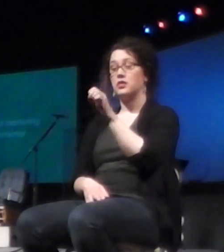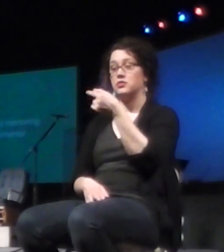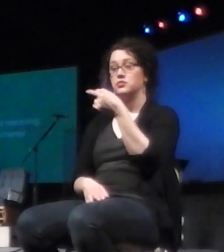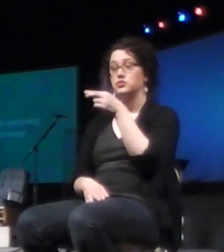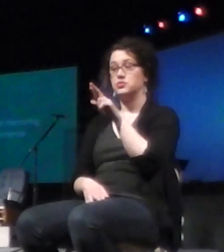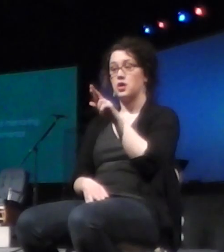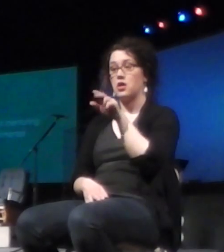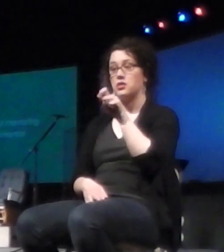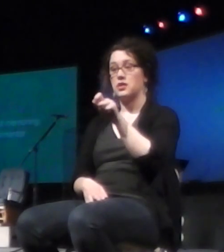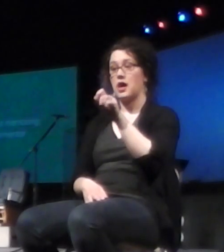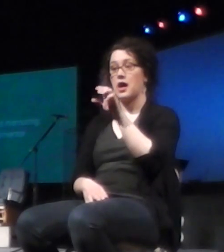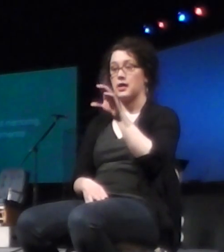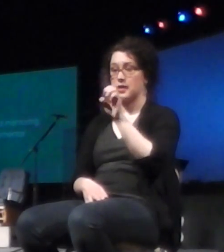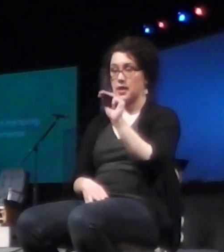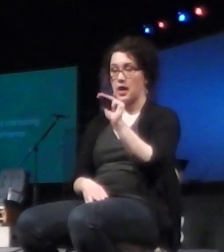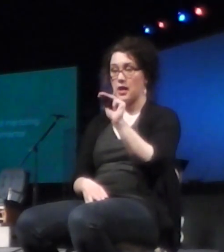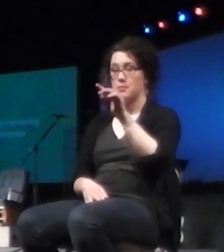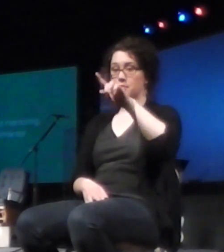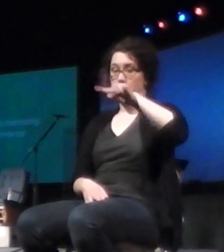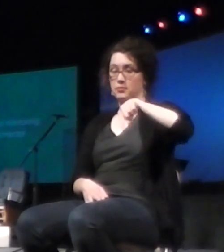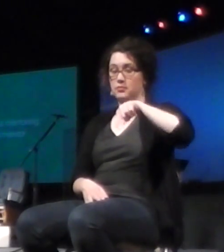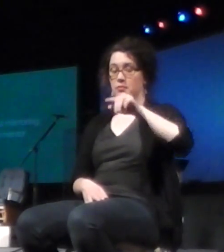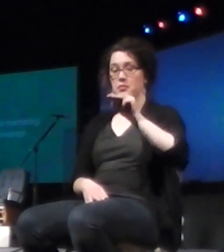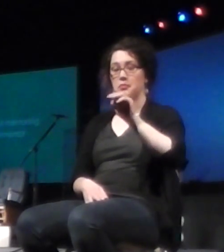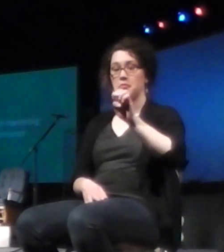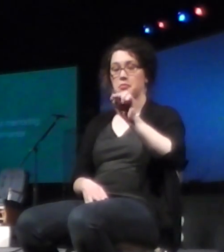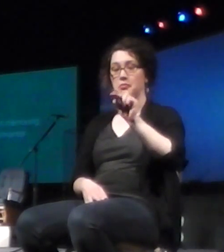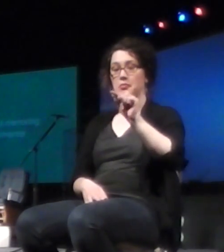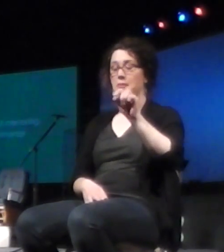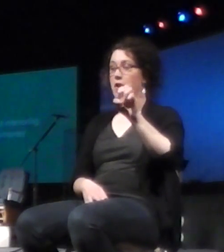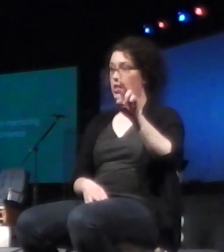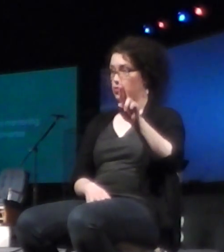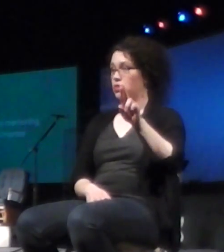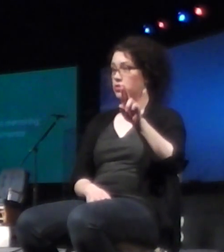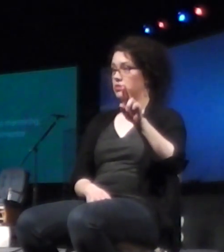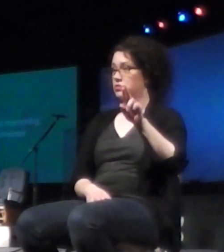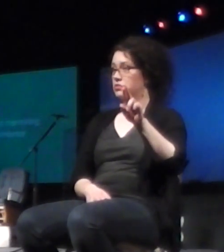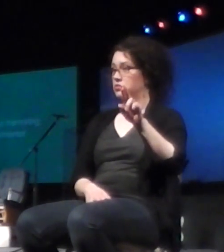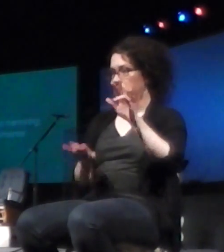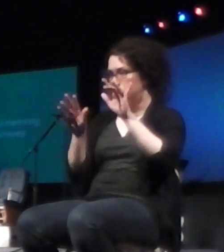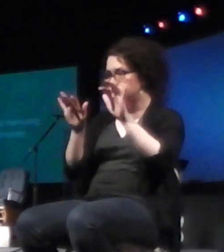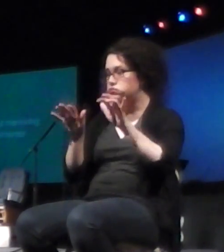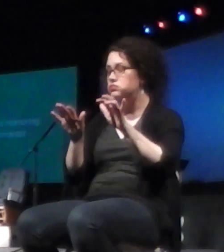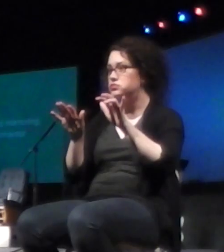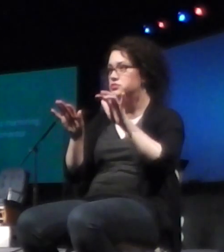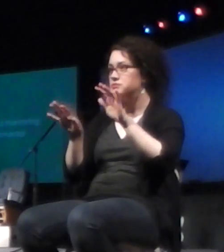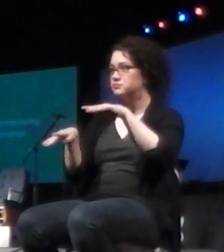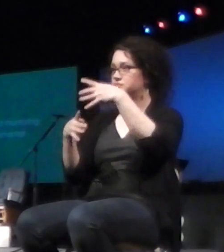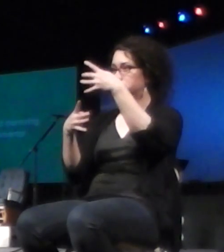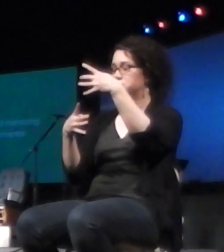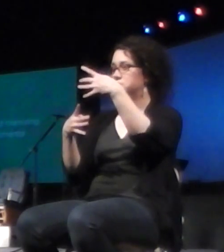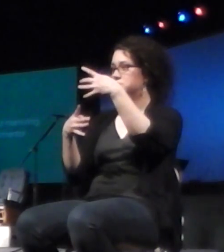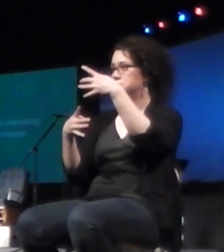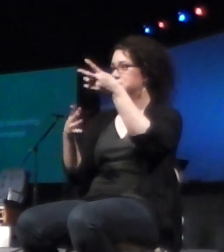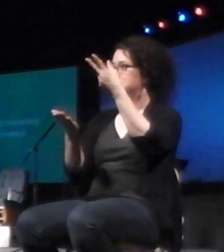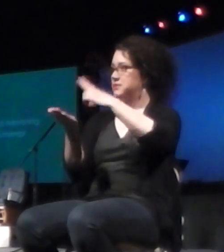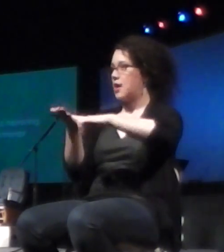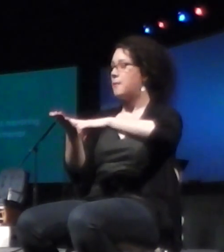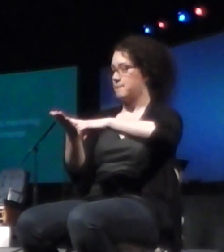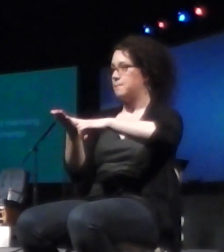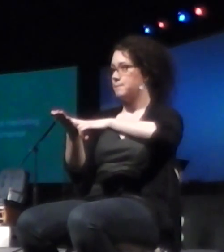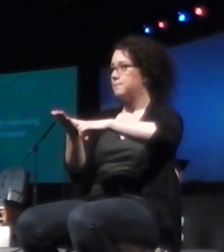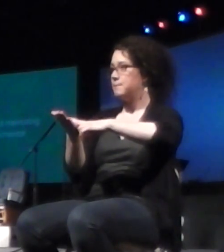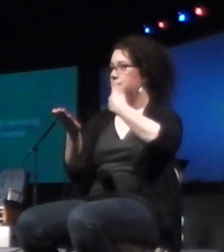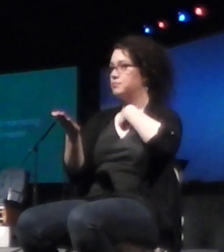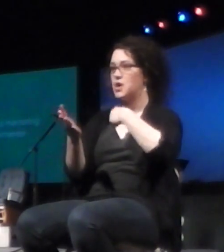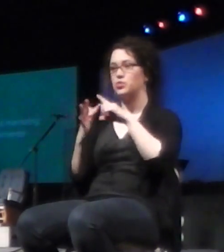frontlinegr.com/mentor. And there's a way to just kind of sign up, and we're just going to start kind of a learning journey together. And so our staff is really excited about this.